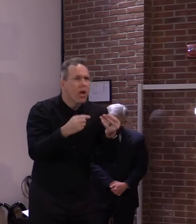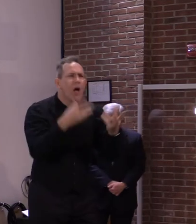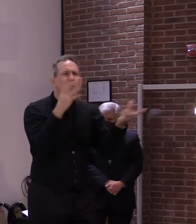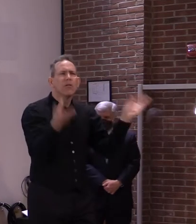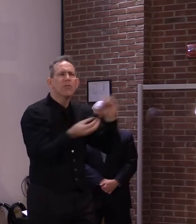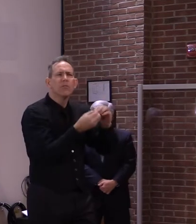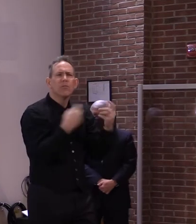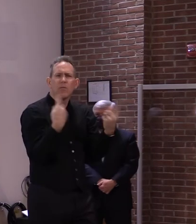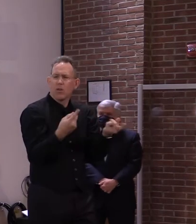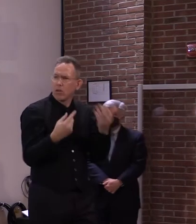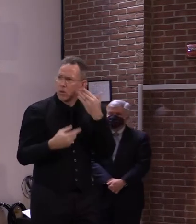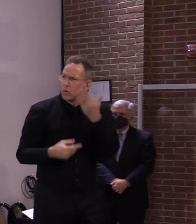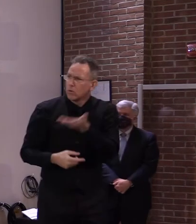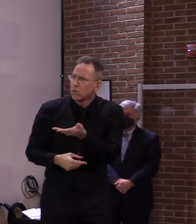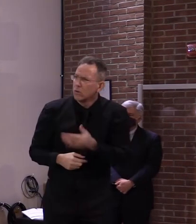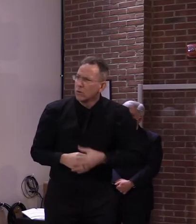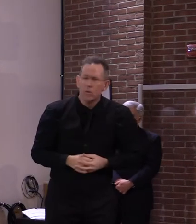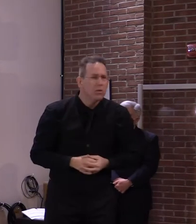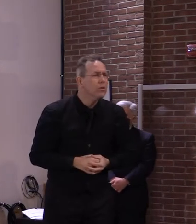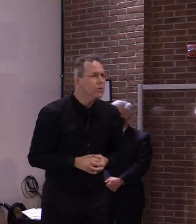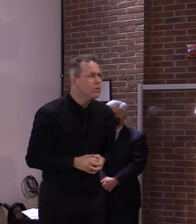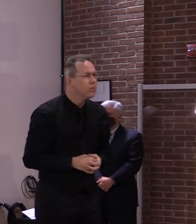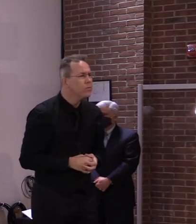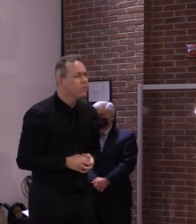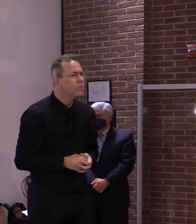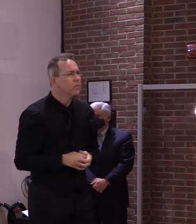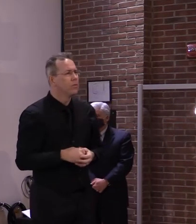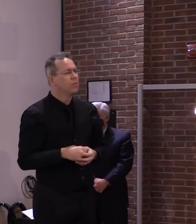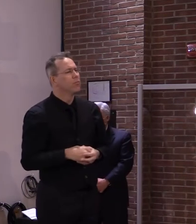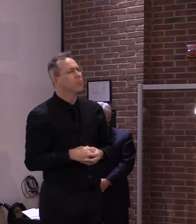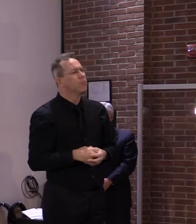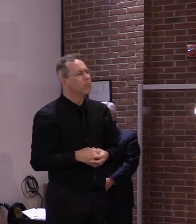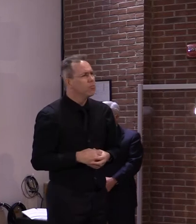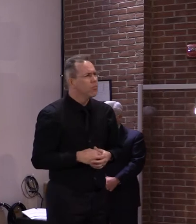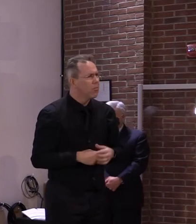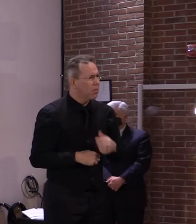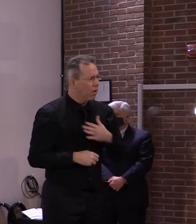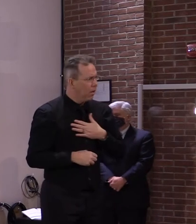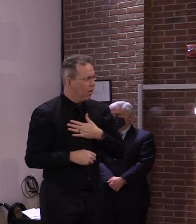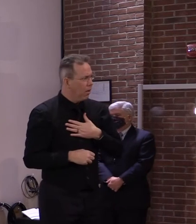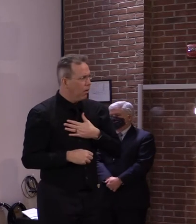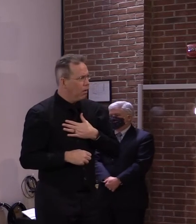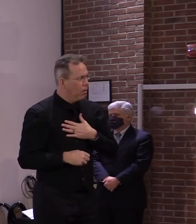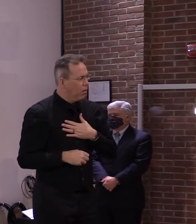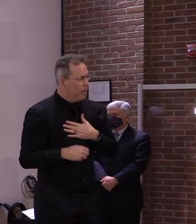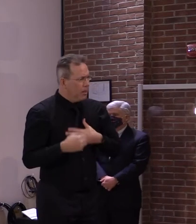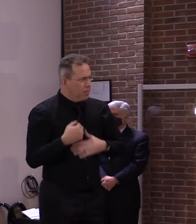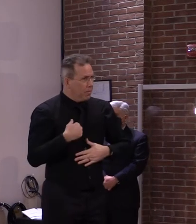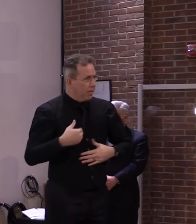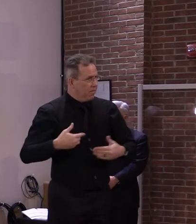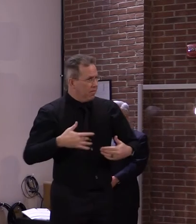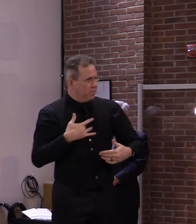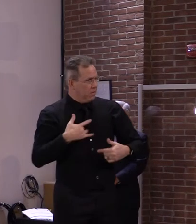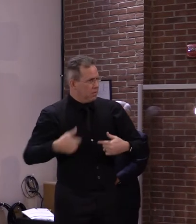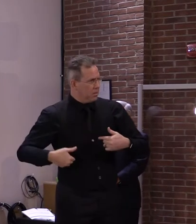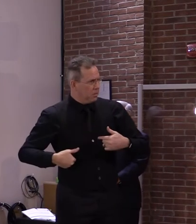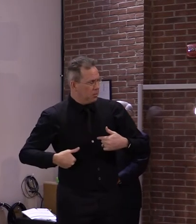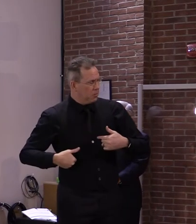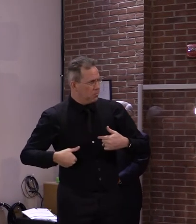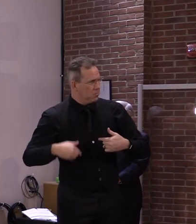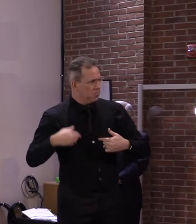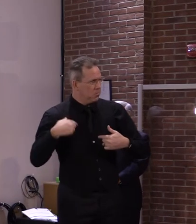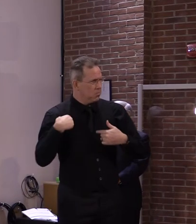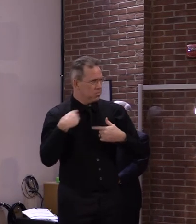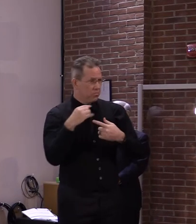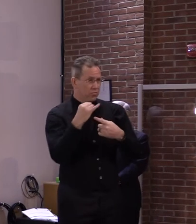you know my impression is um at least i can give you through january i'm not sure i can break date